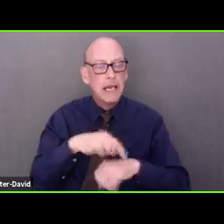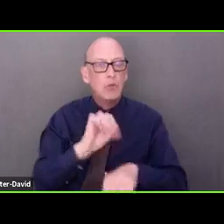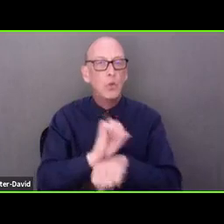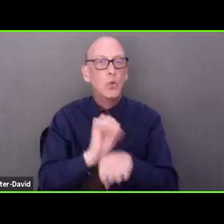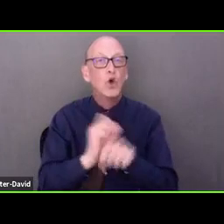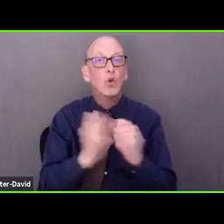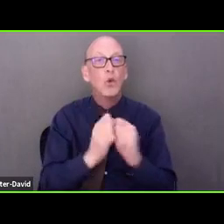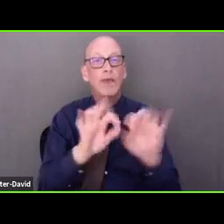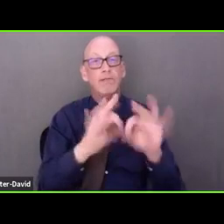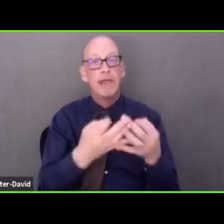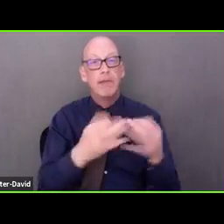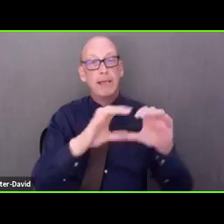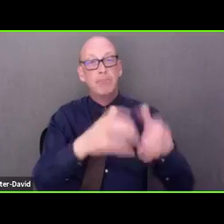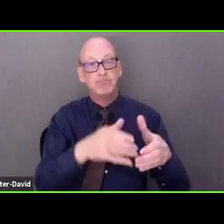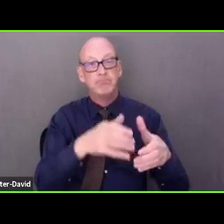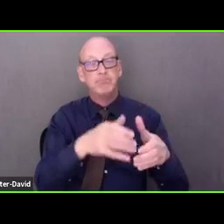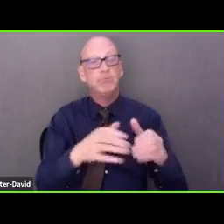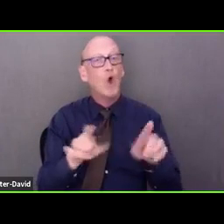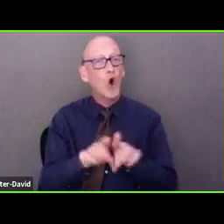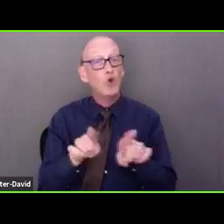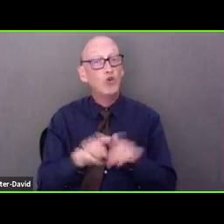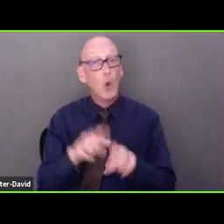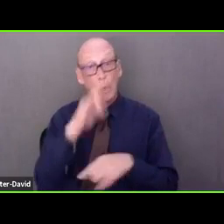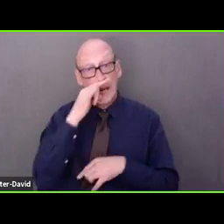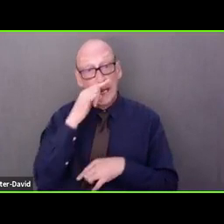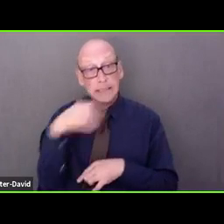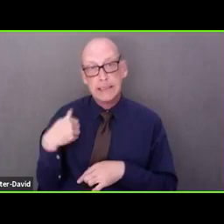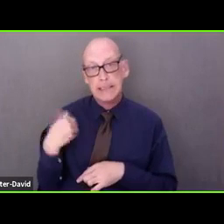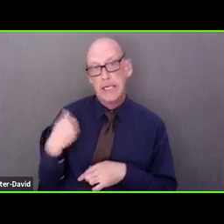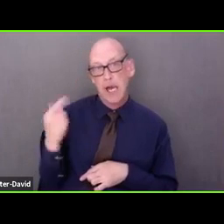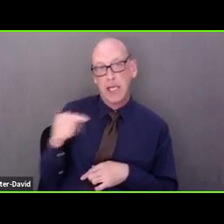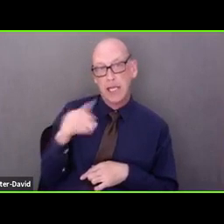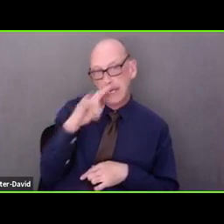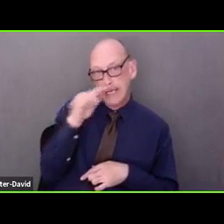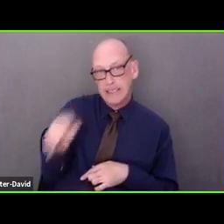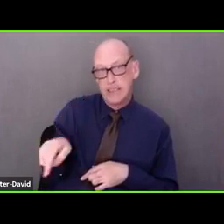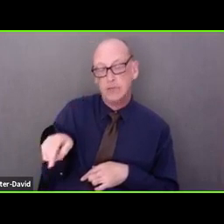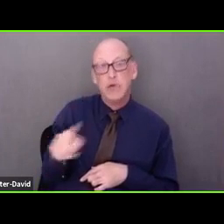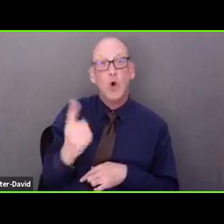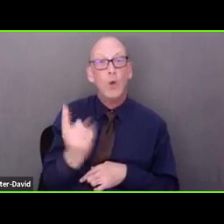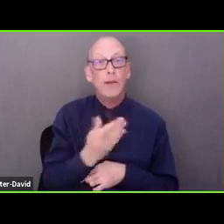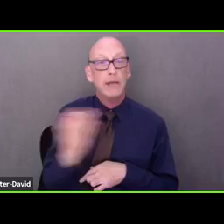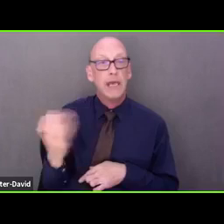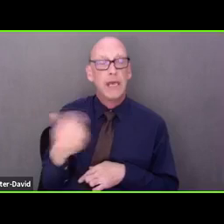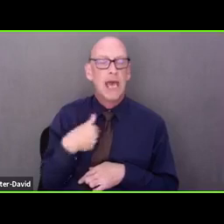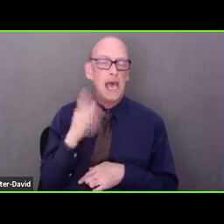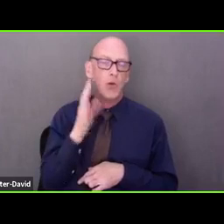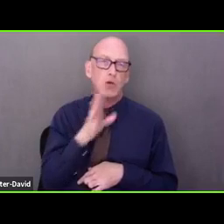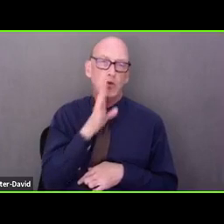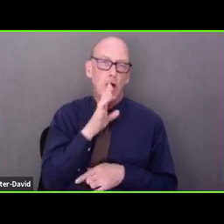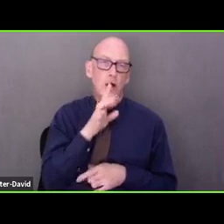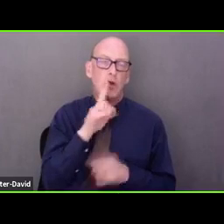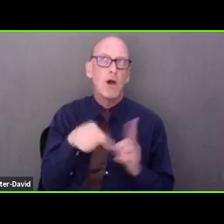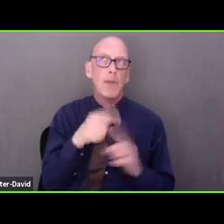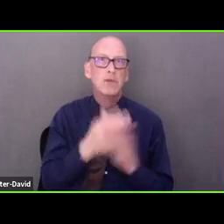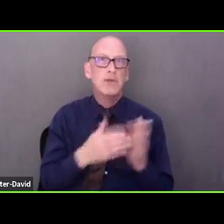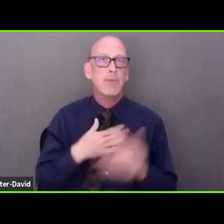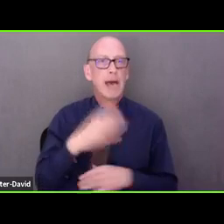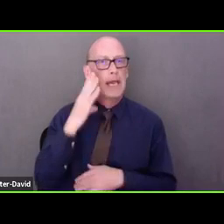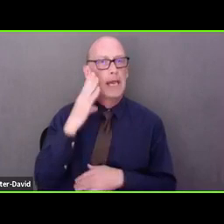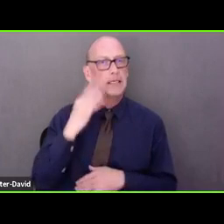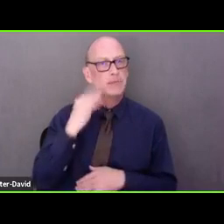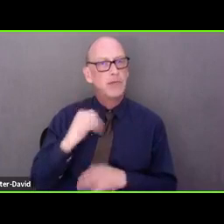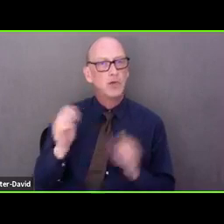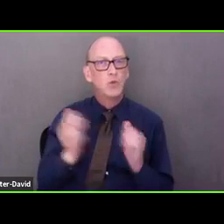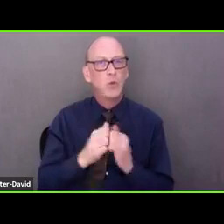families and adolescents and kids. And one of the things and I'm going to talk more about some of my experiences with